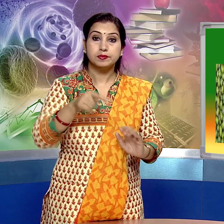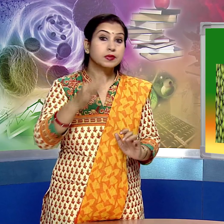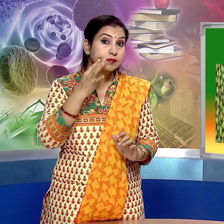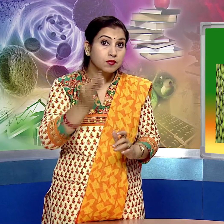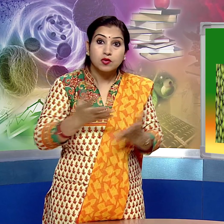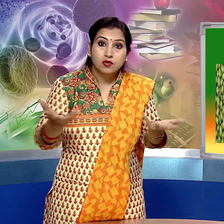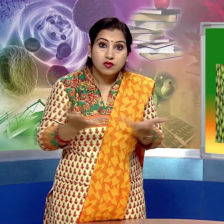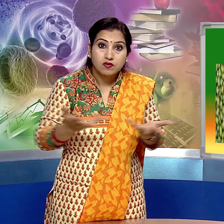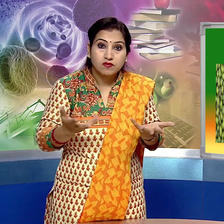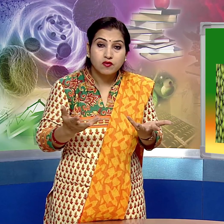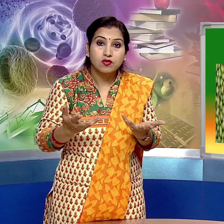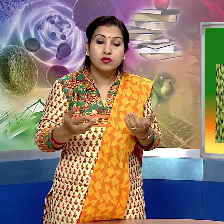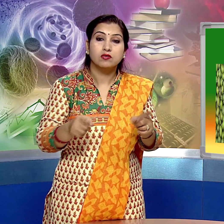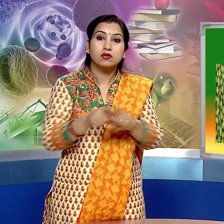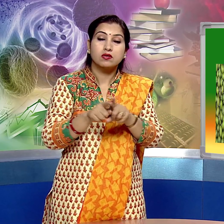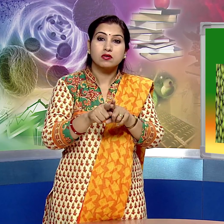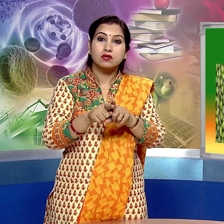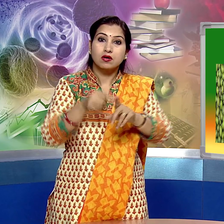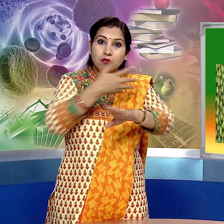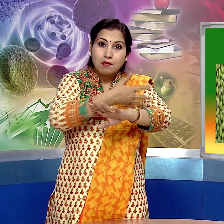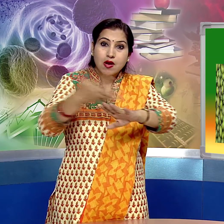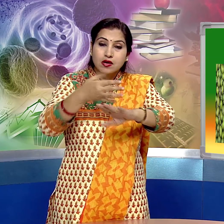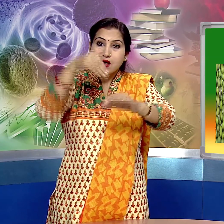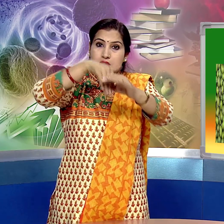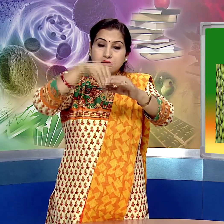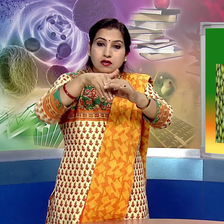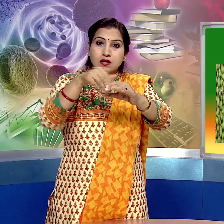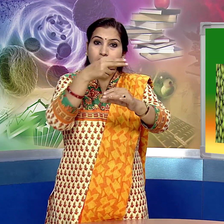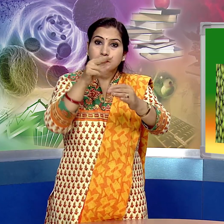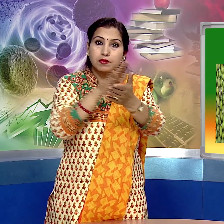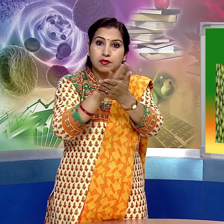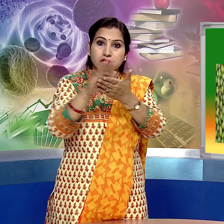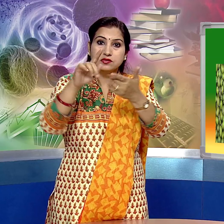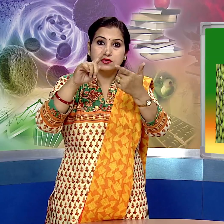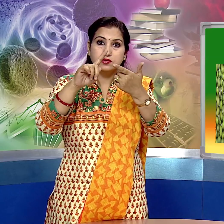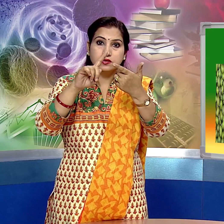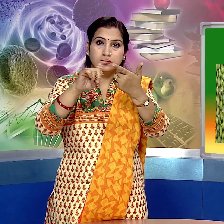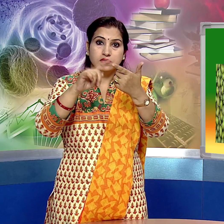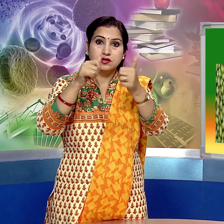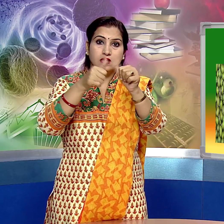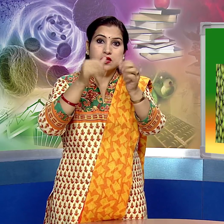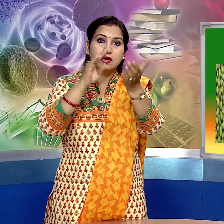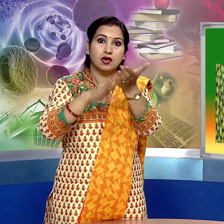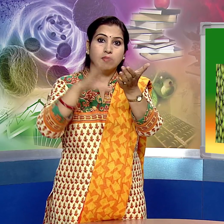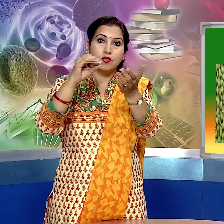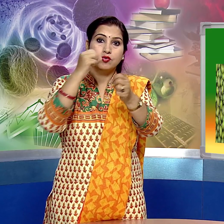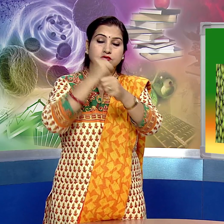is important for formation of compound called hemoglobin present in red blood